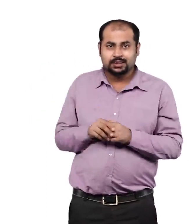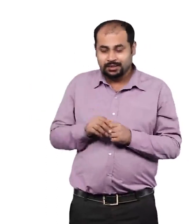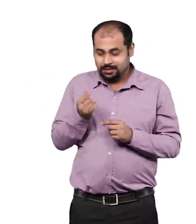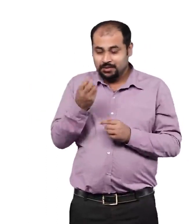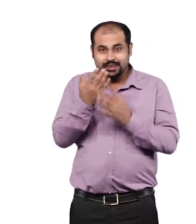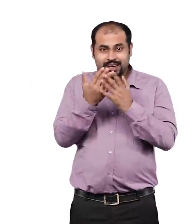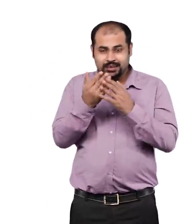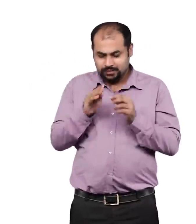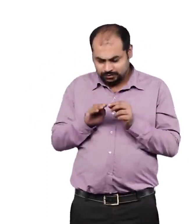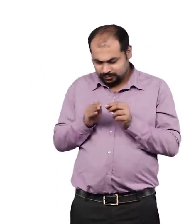fingers.